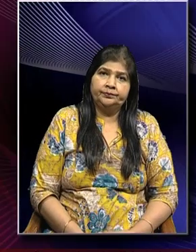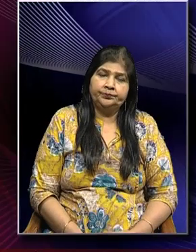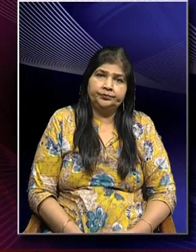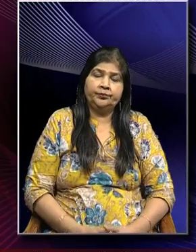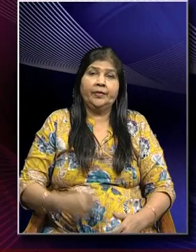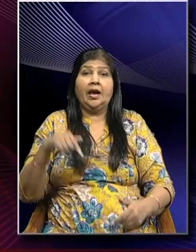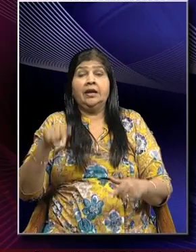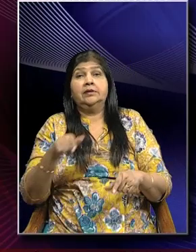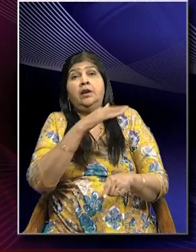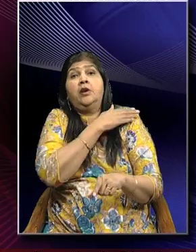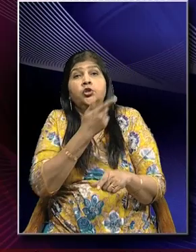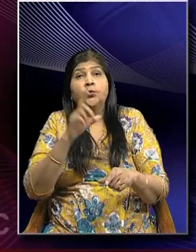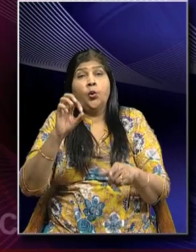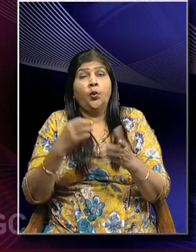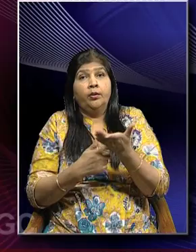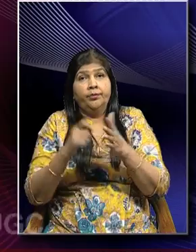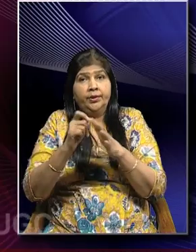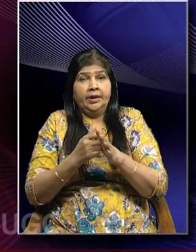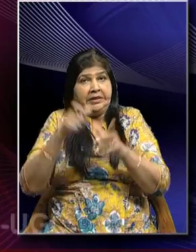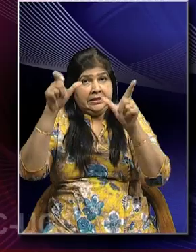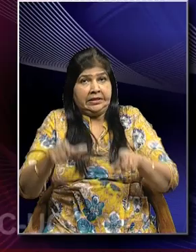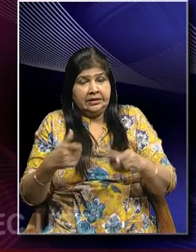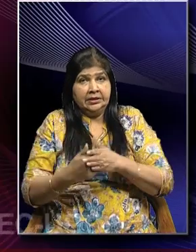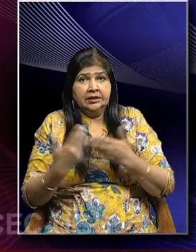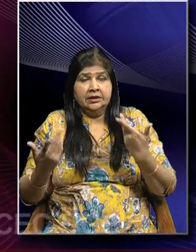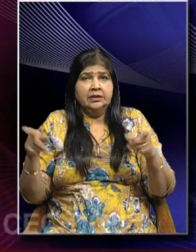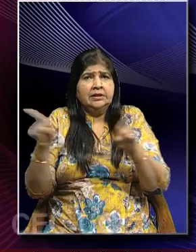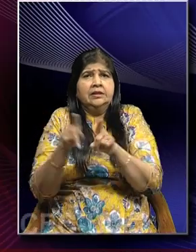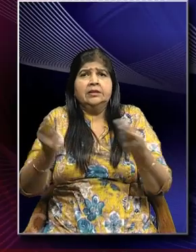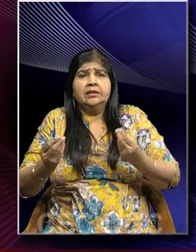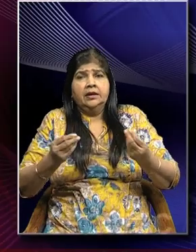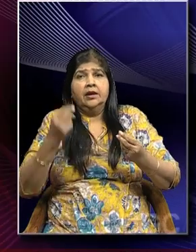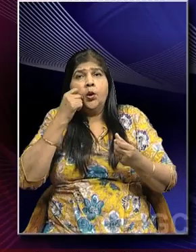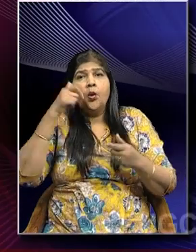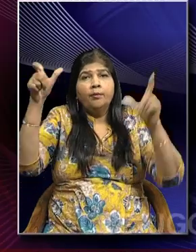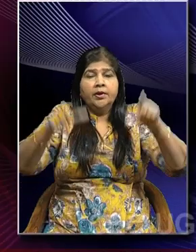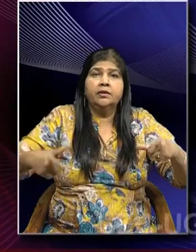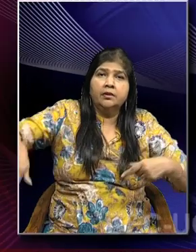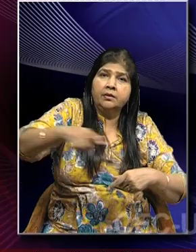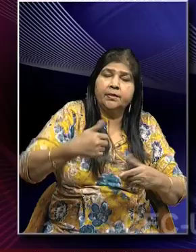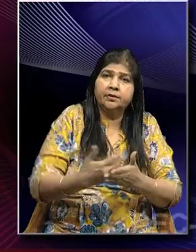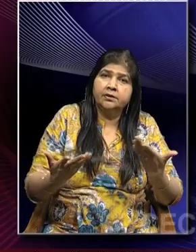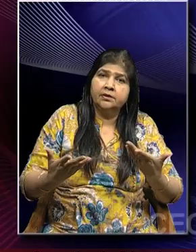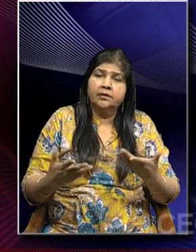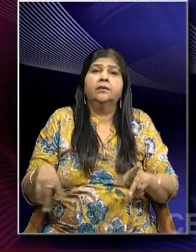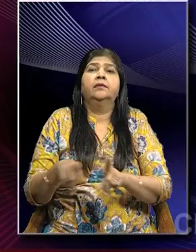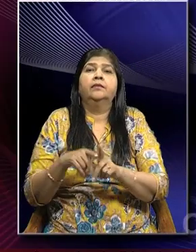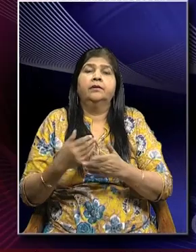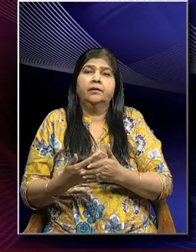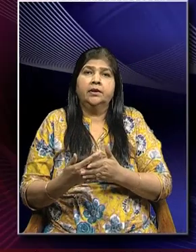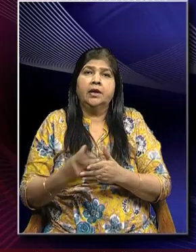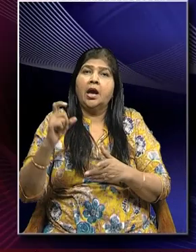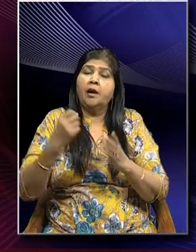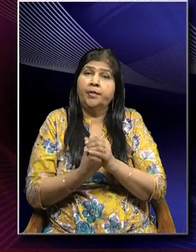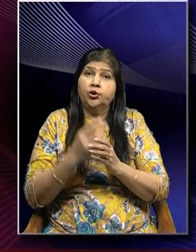a responsible corporate citizen, just like a usual citizen, a normal citizen,